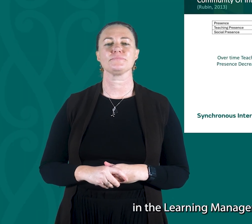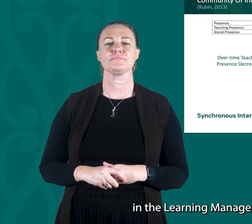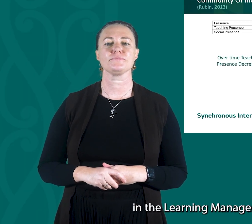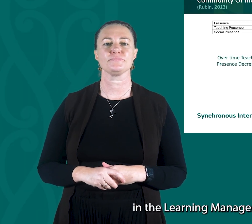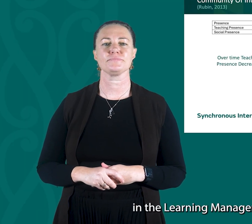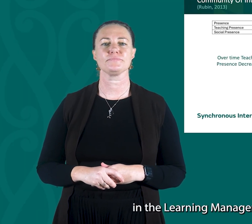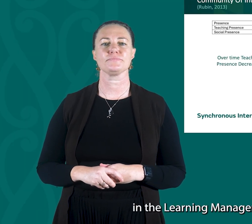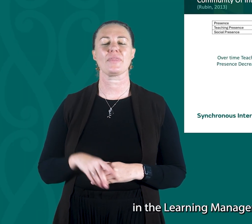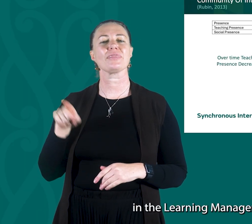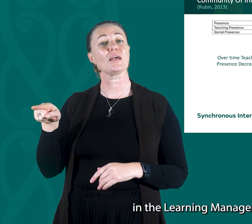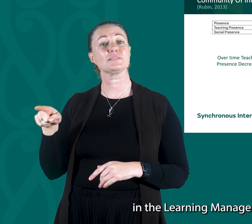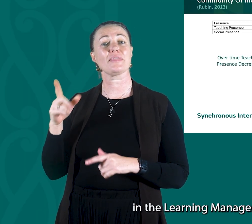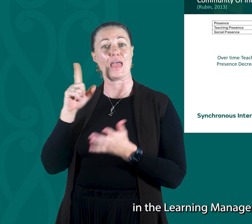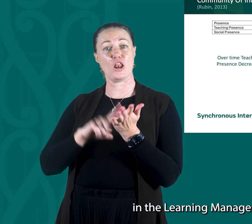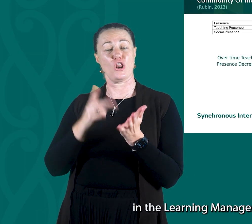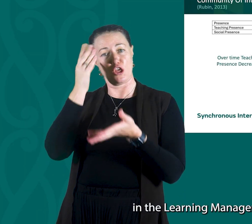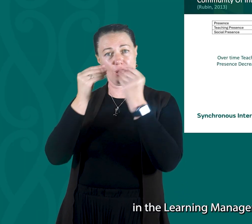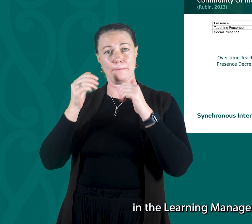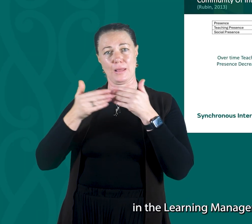the learning management system.